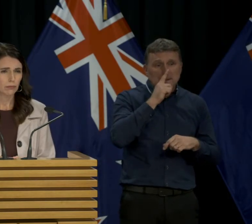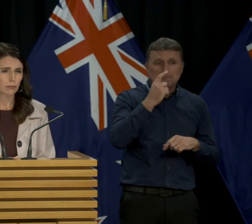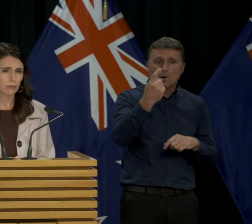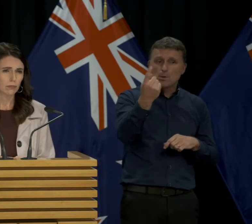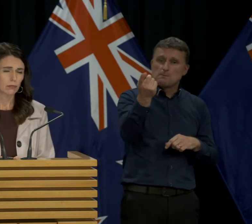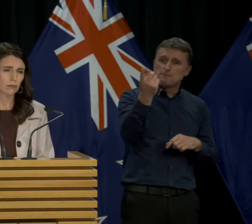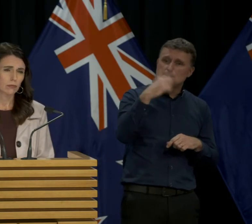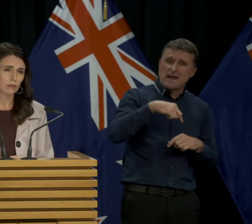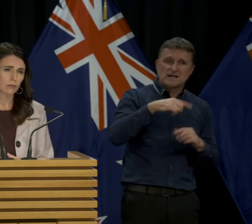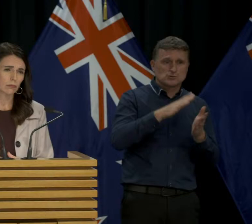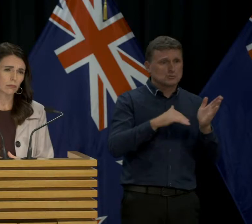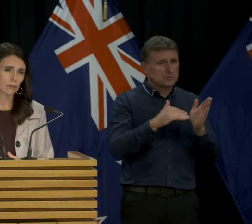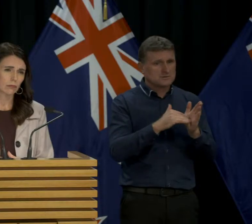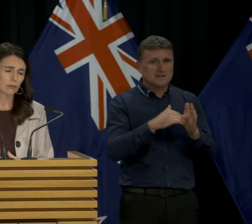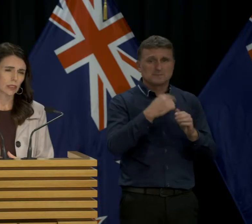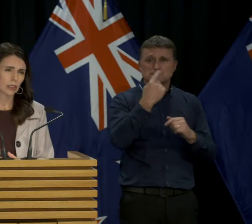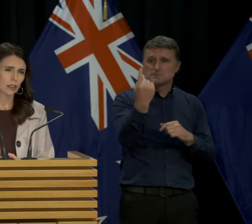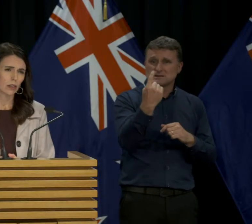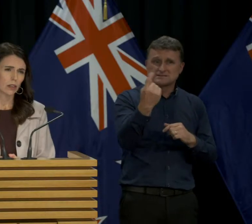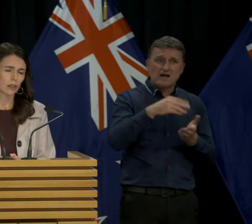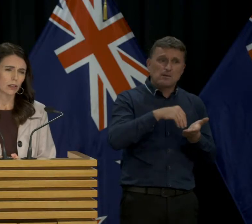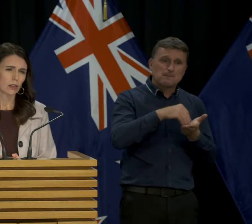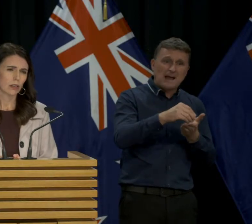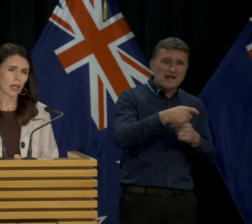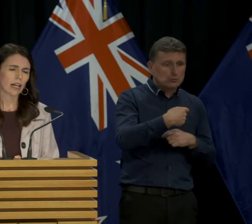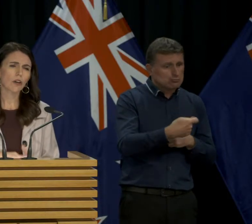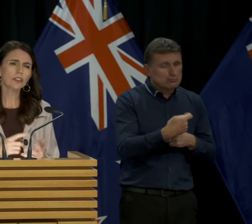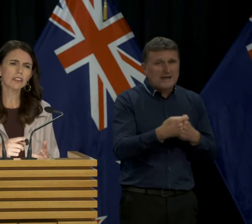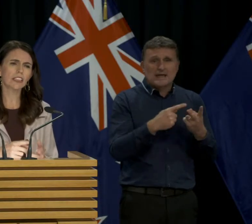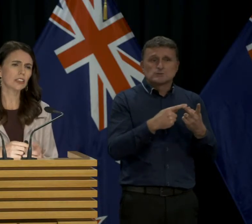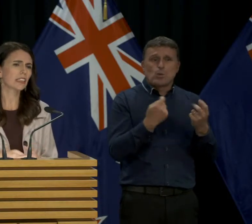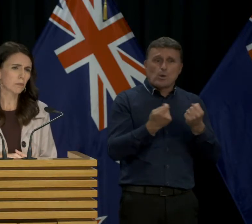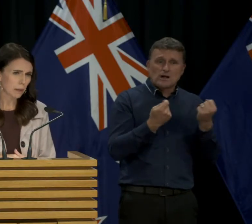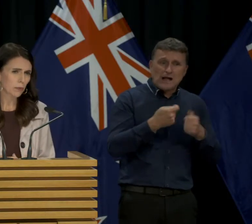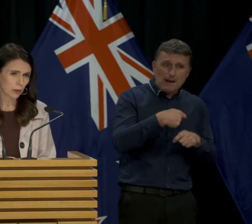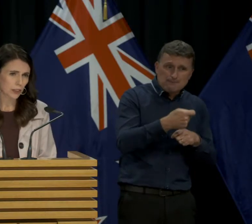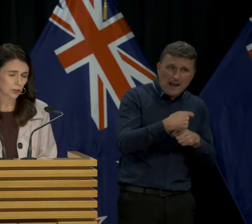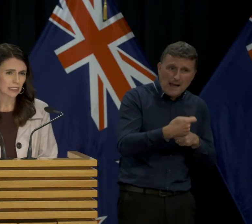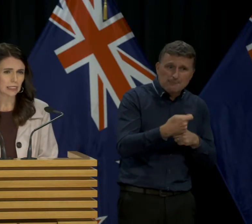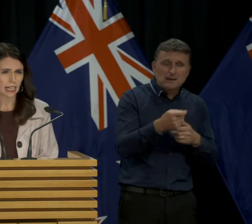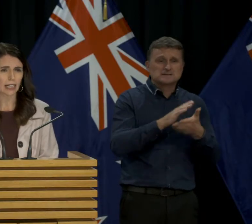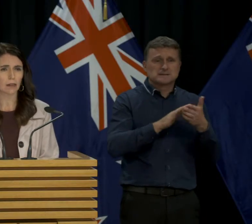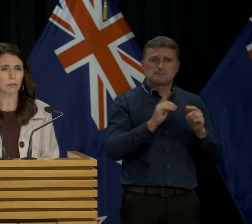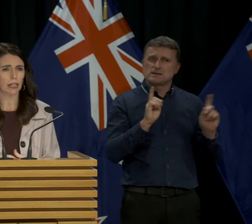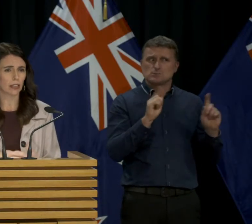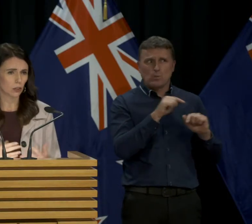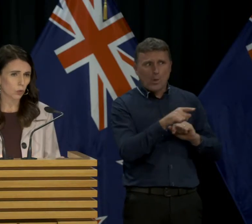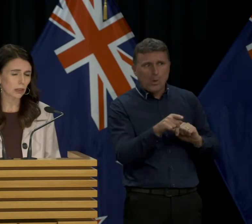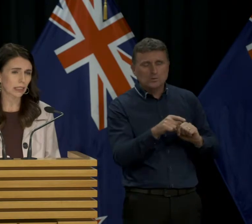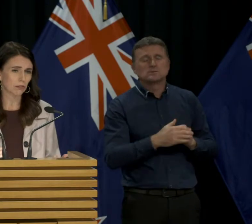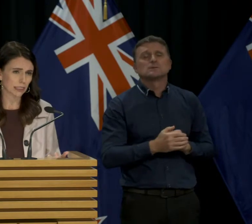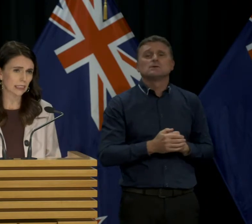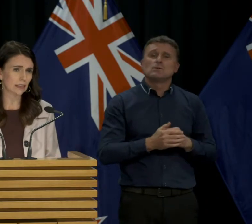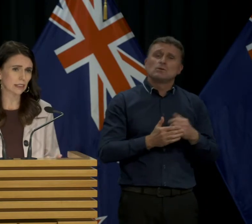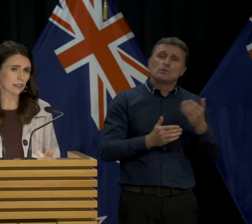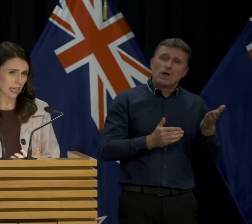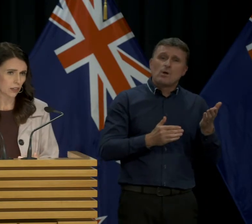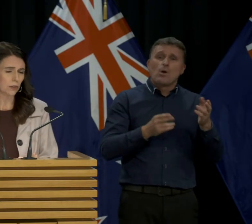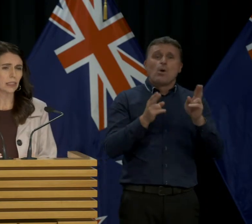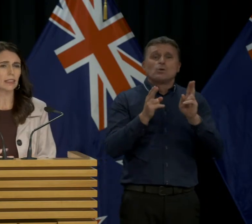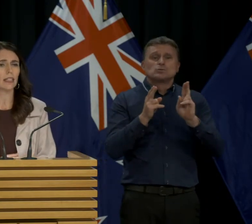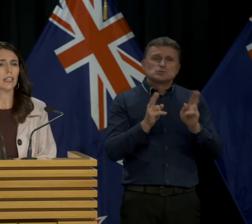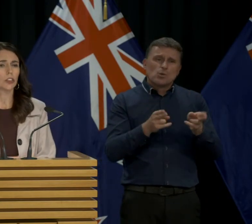come in, and they're still paying rent, they're still paying car payments. Those are actually the people that we tried to target by the normally